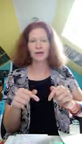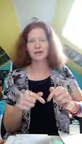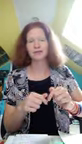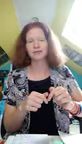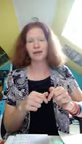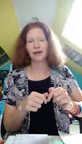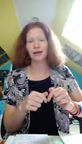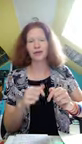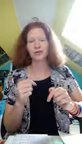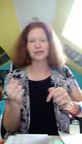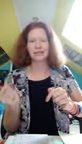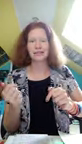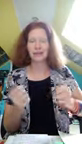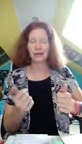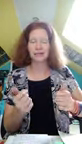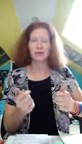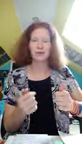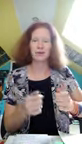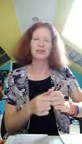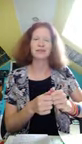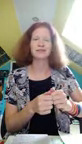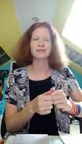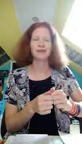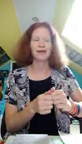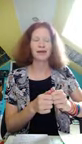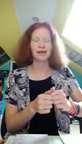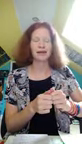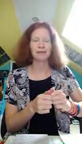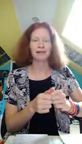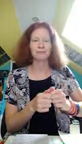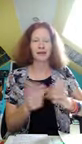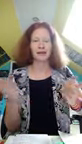comments, and you can text me or message me about this. And I'm glad